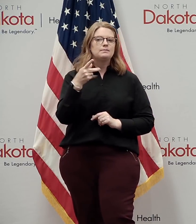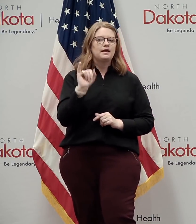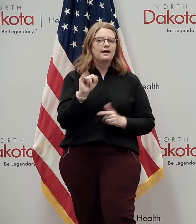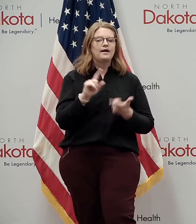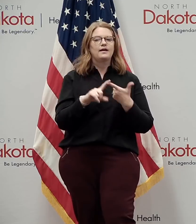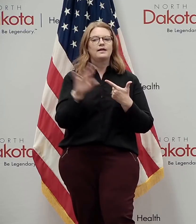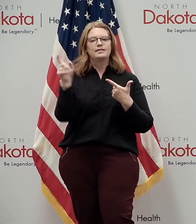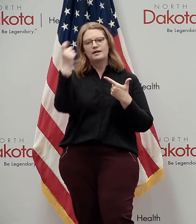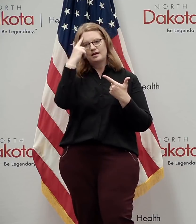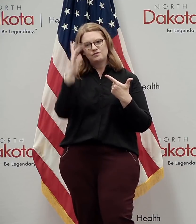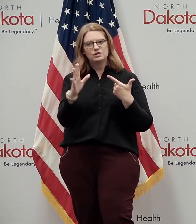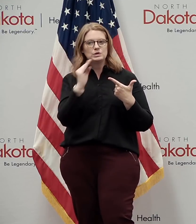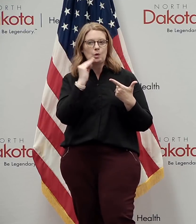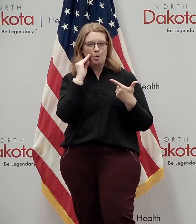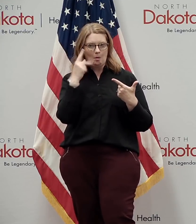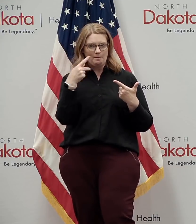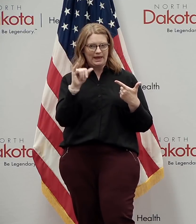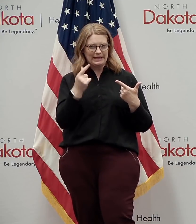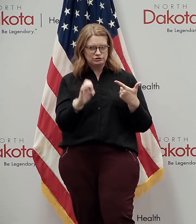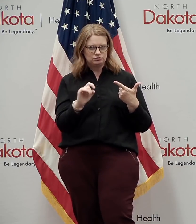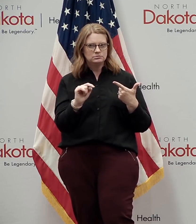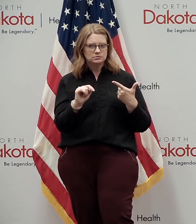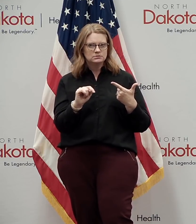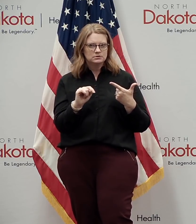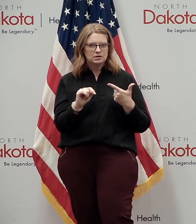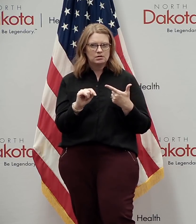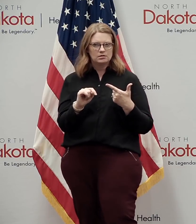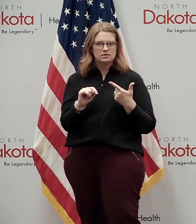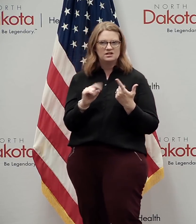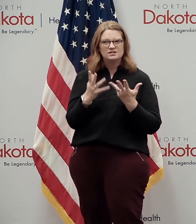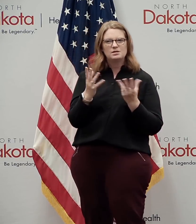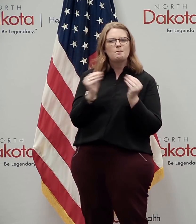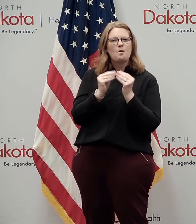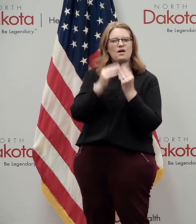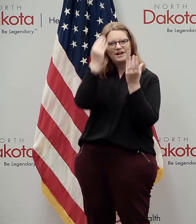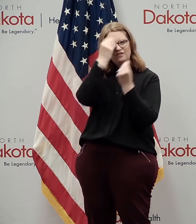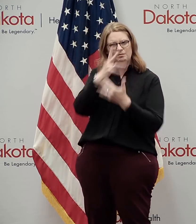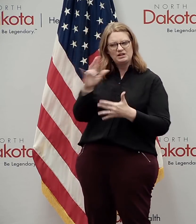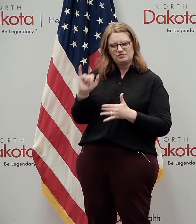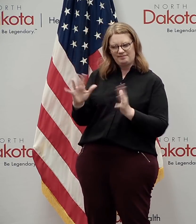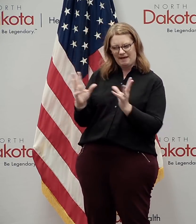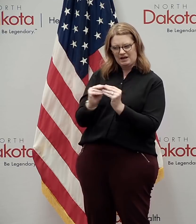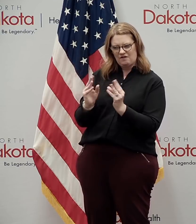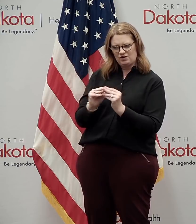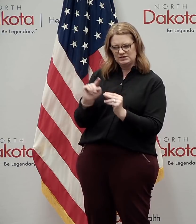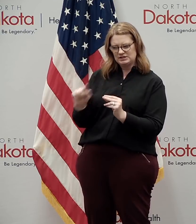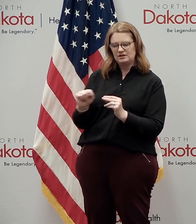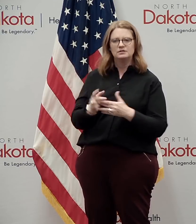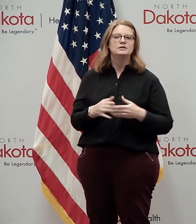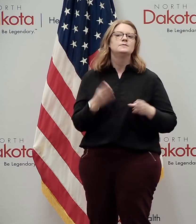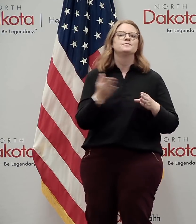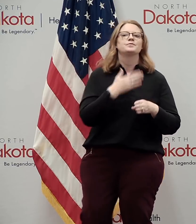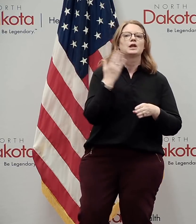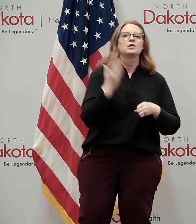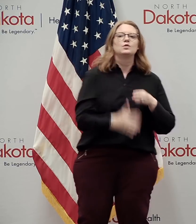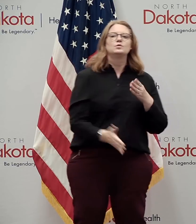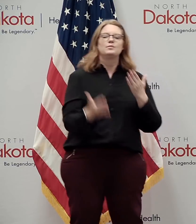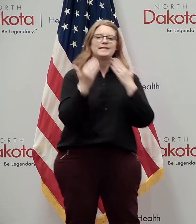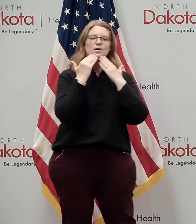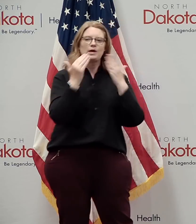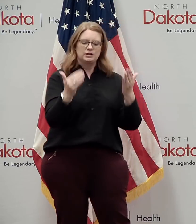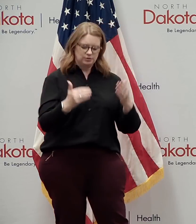governor's homepage in terms of how to get follow-up information from that conference. Closing with a note of